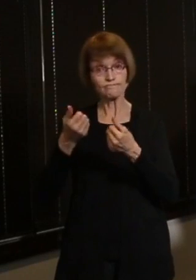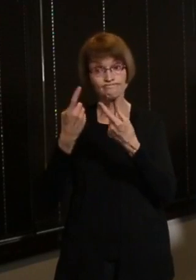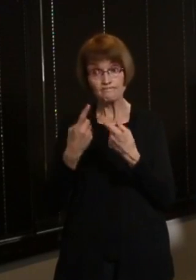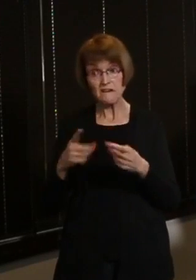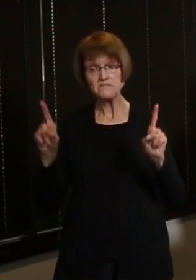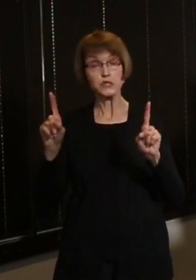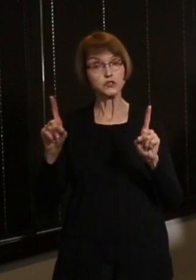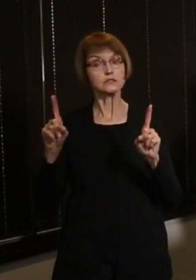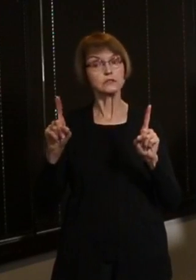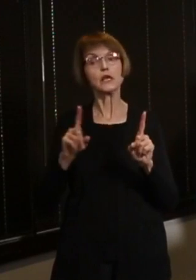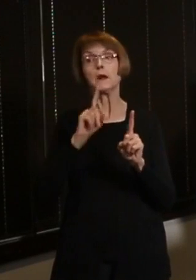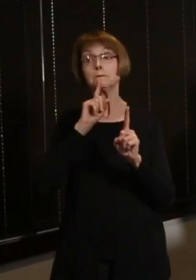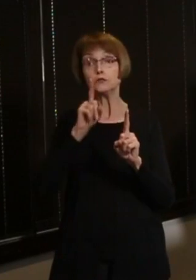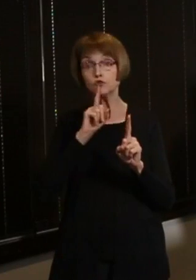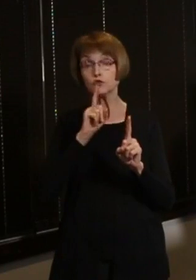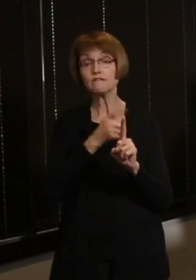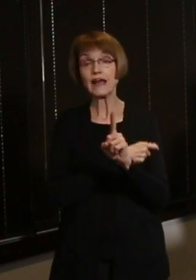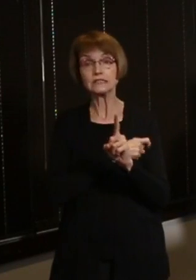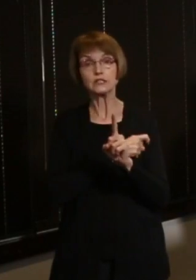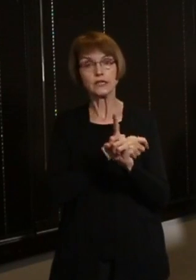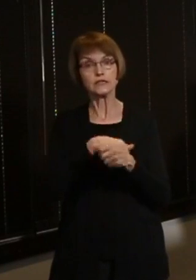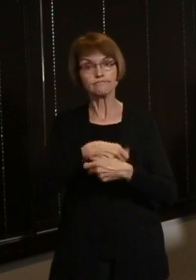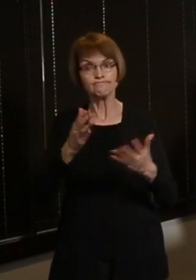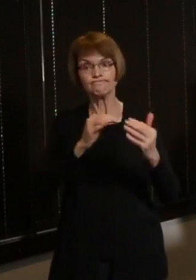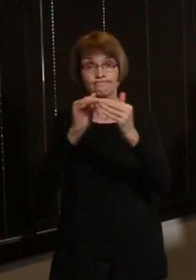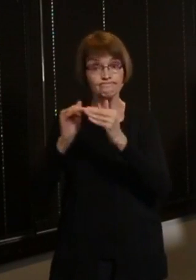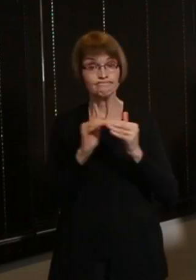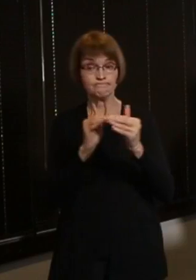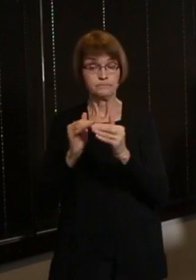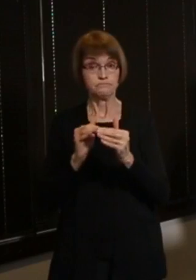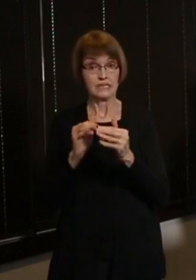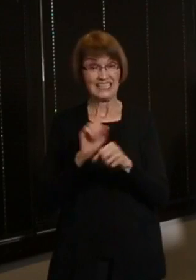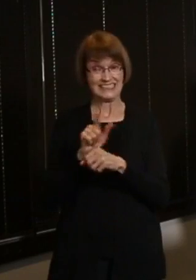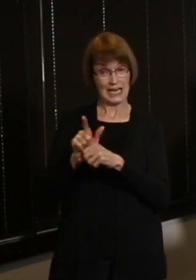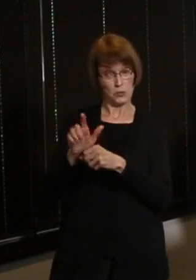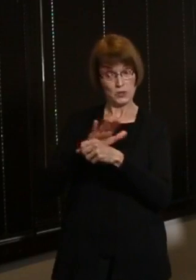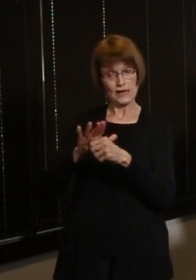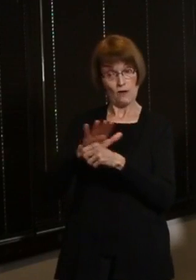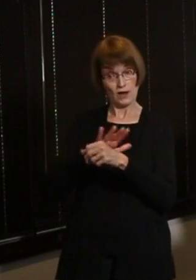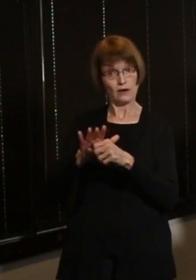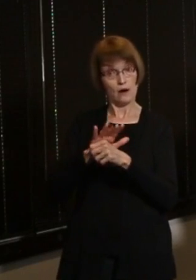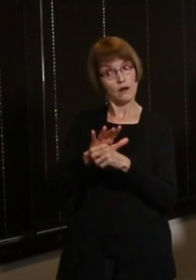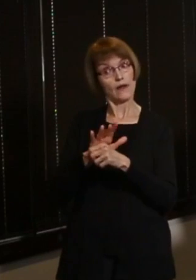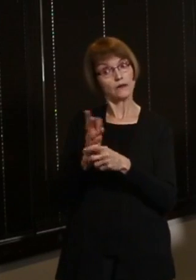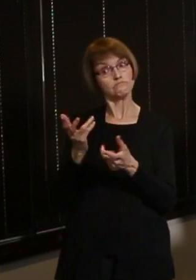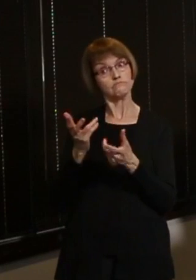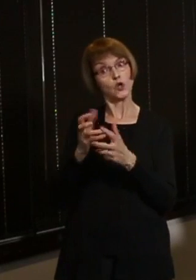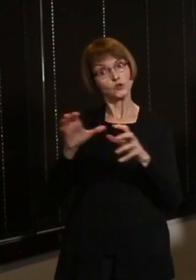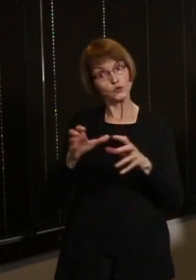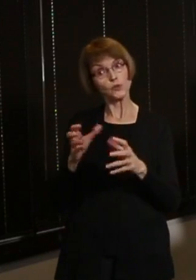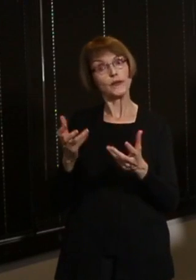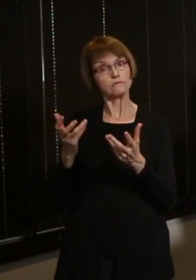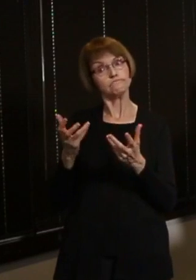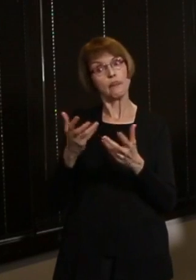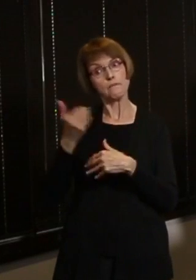equitably distributed through the region? Is the St. Louis region as a whole doing all it can to get vaccine to those who want